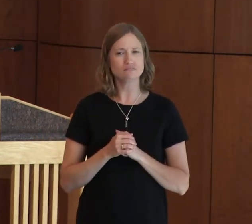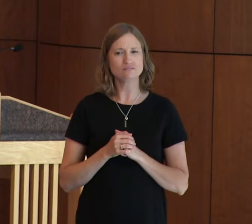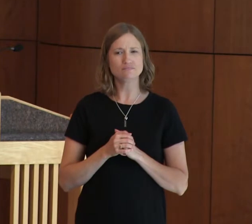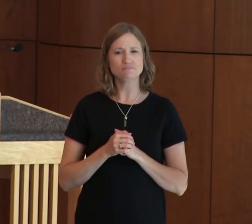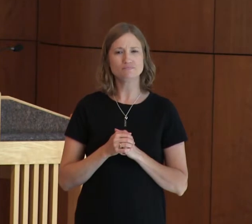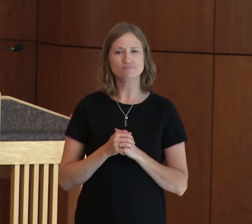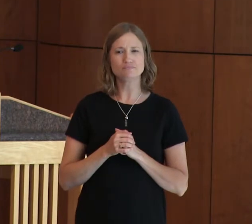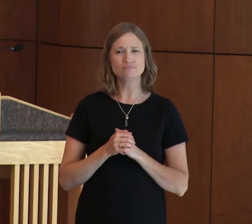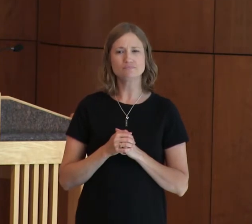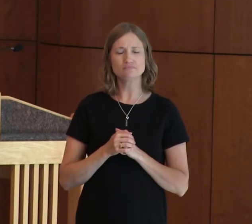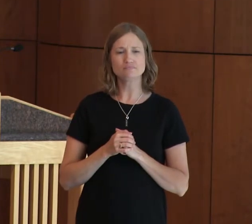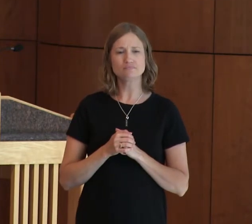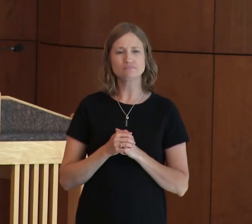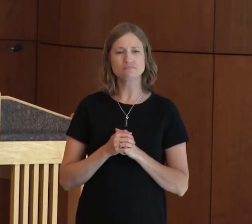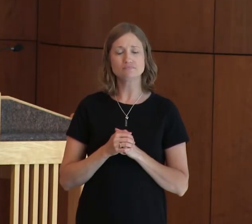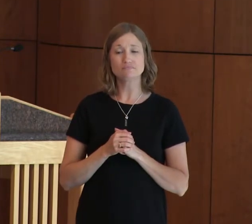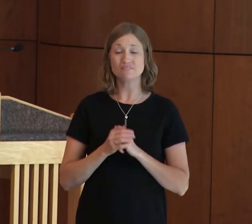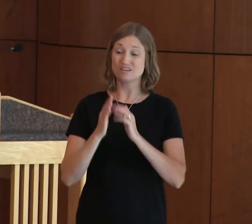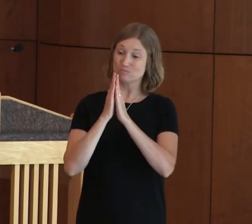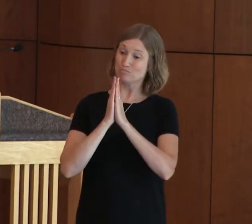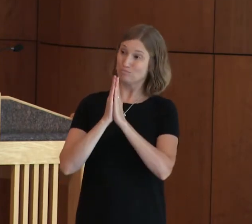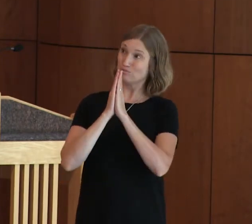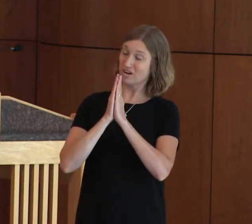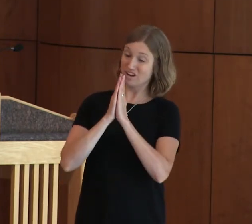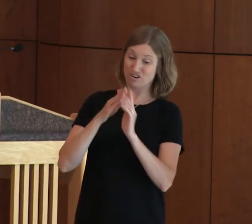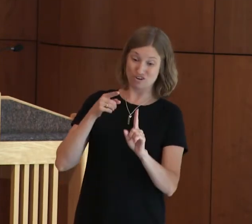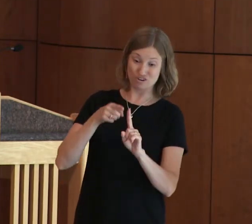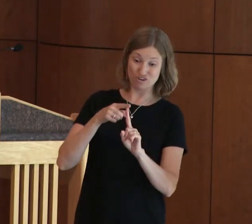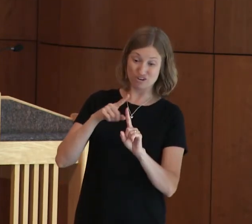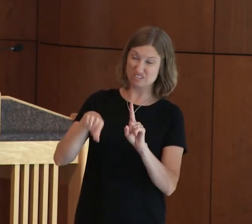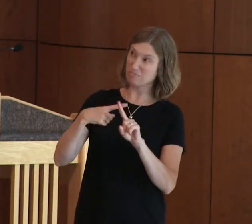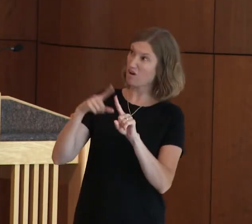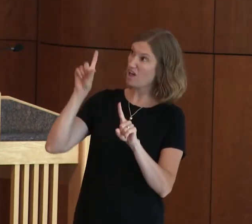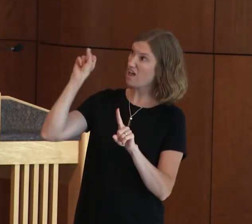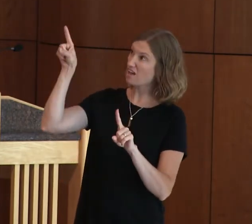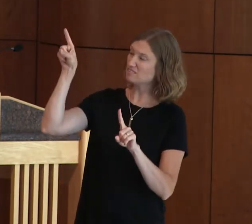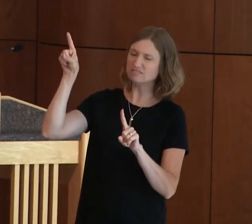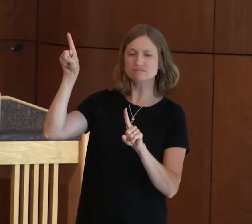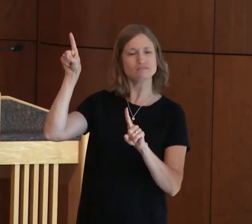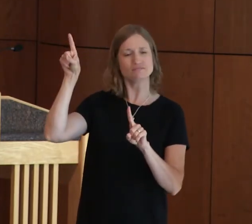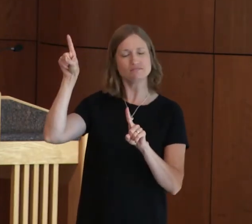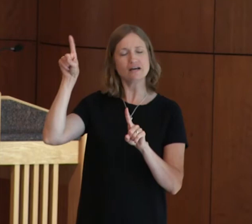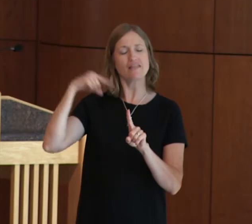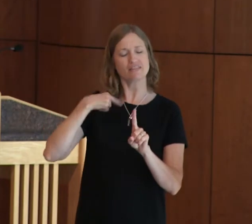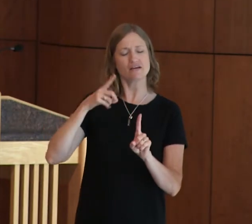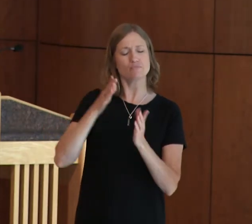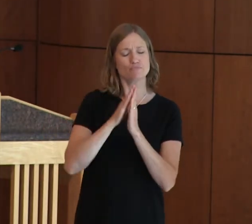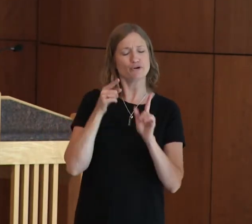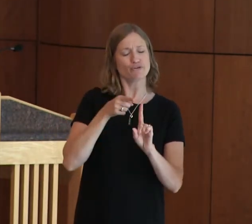Prayer is not always about asking, but recognizing what God is doing.